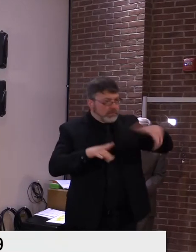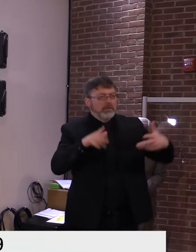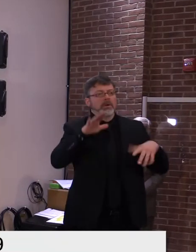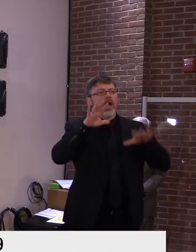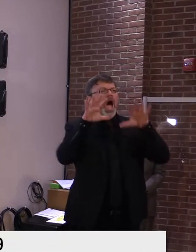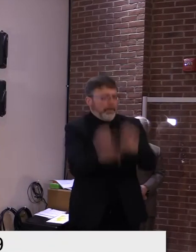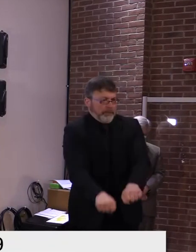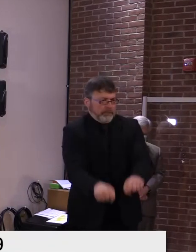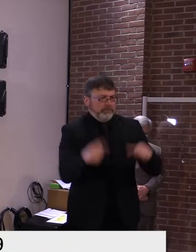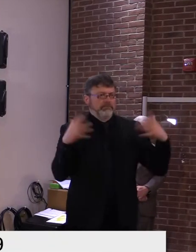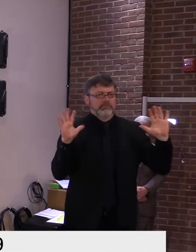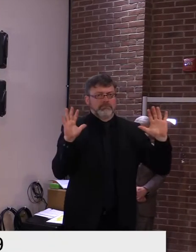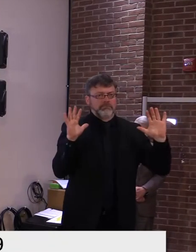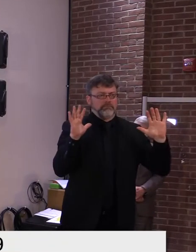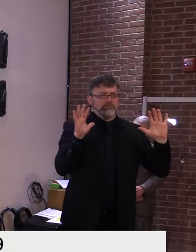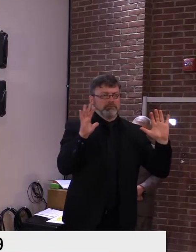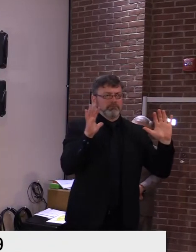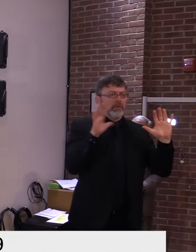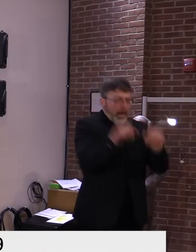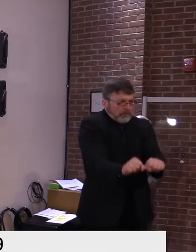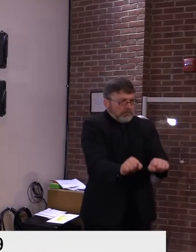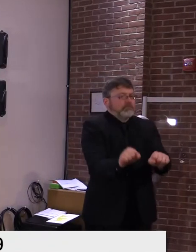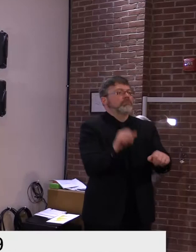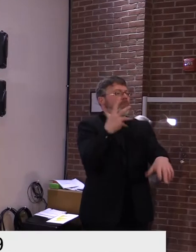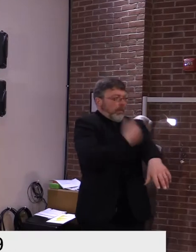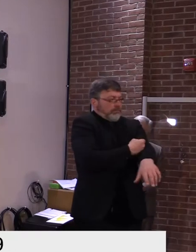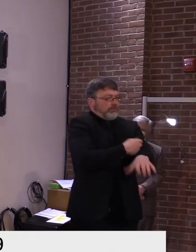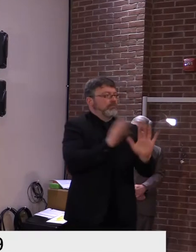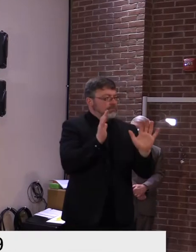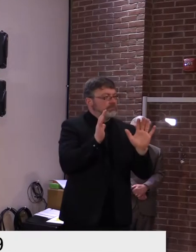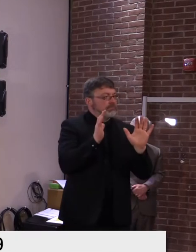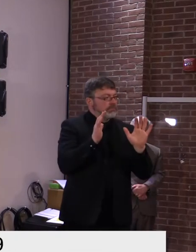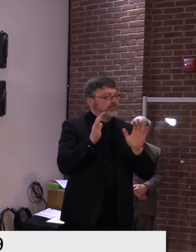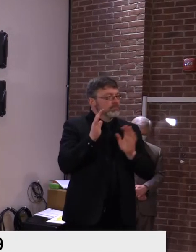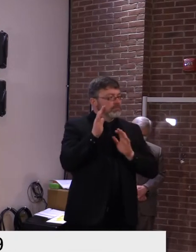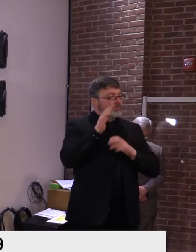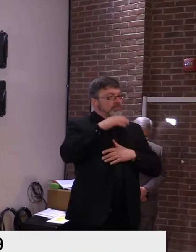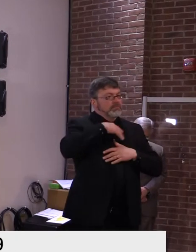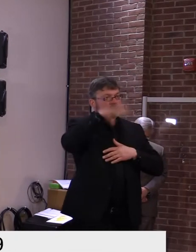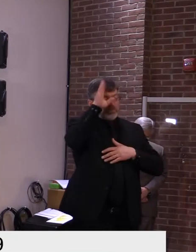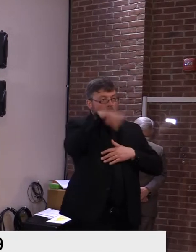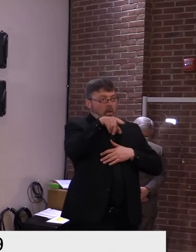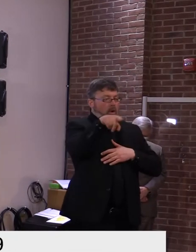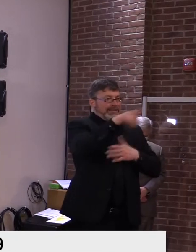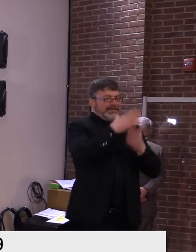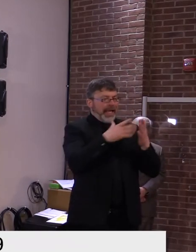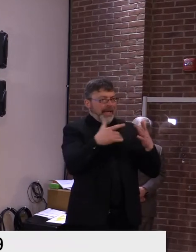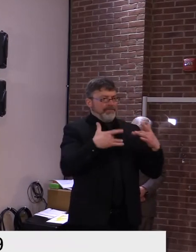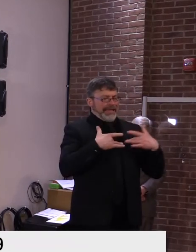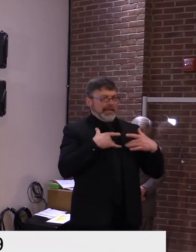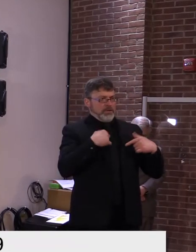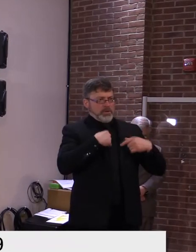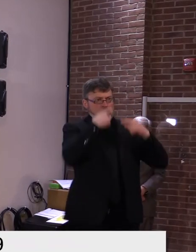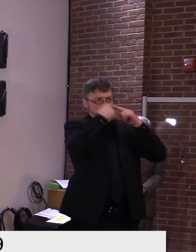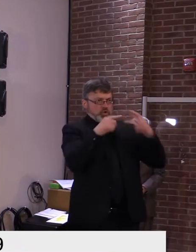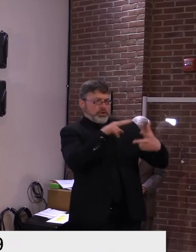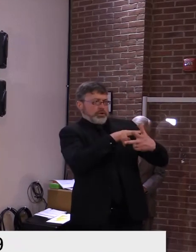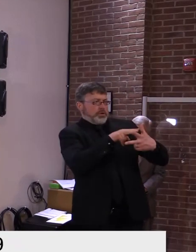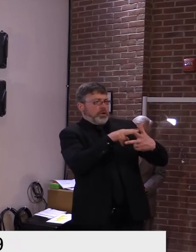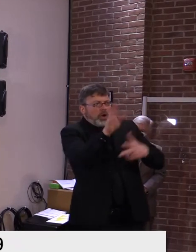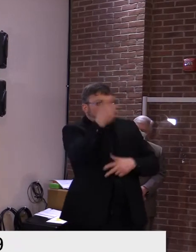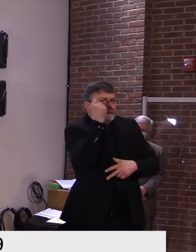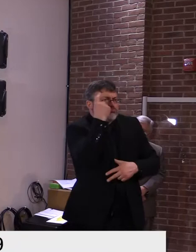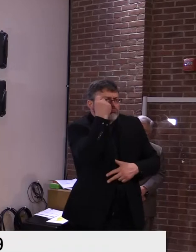homelessness. Because it will be a few weeks before we have sufficient ongoing supply of this vaccine coming in, this is not